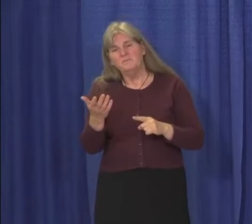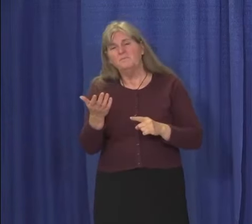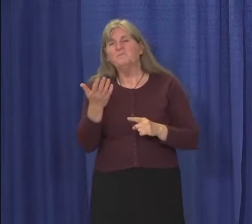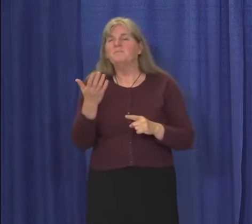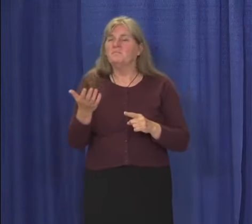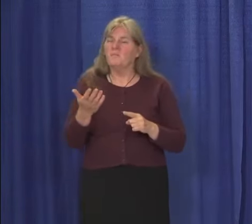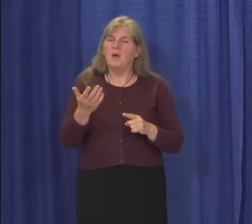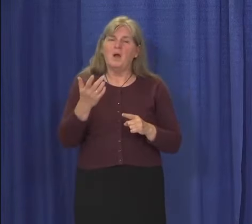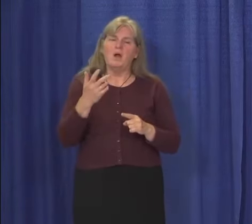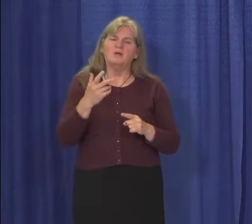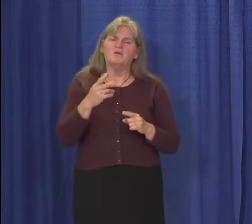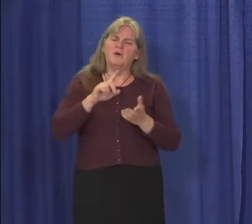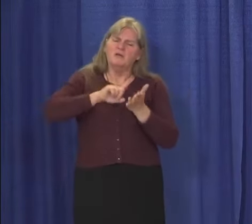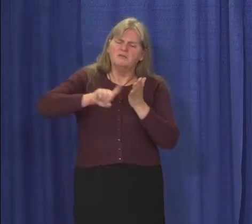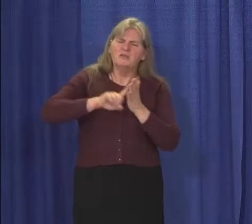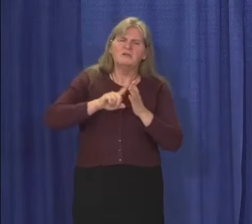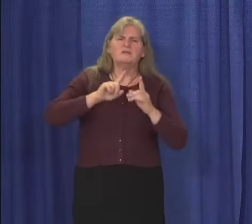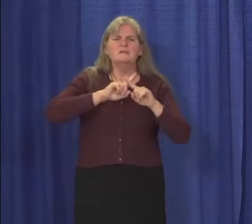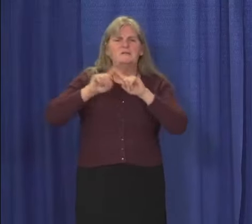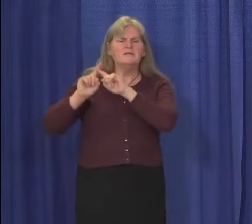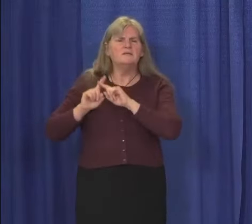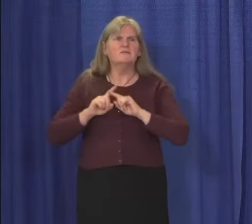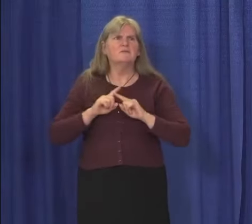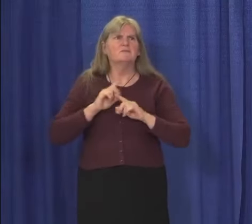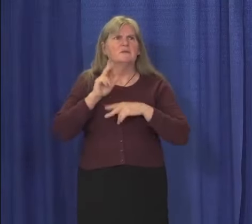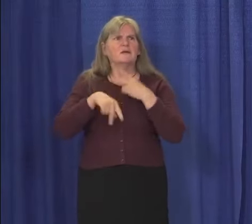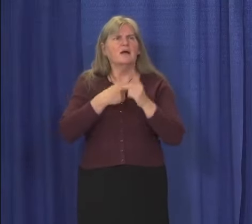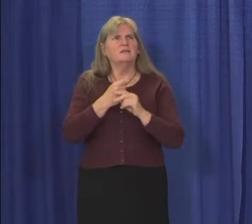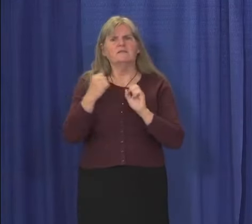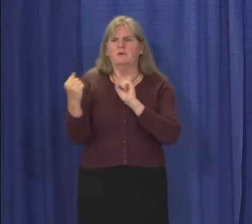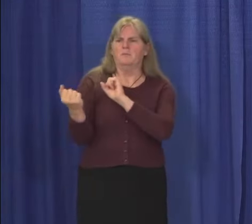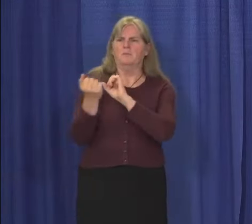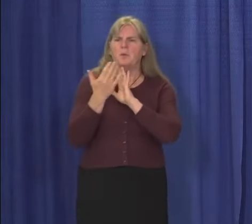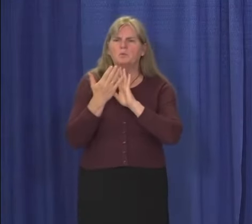all possibilities. I think we can look